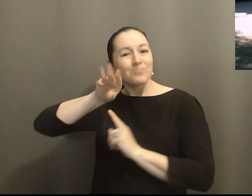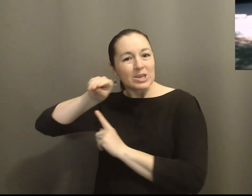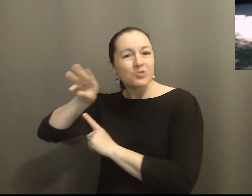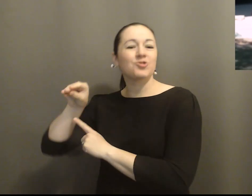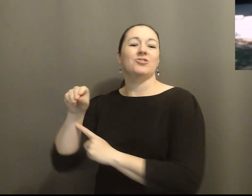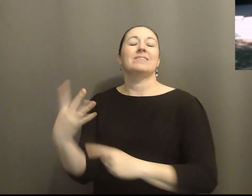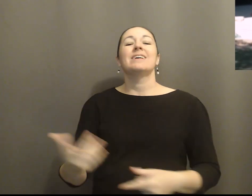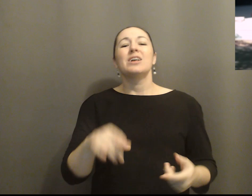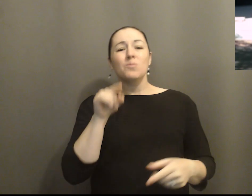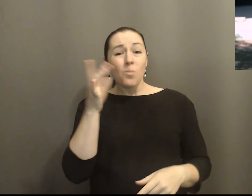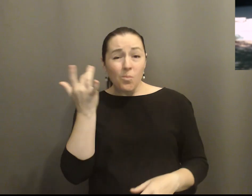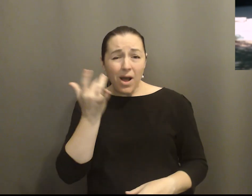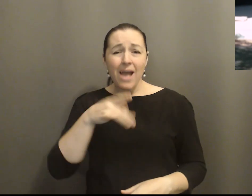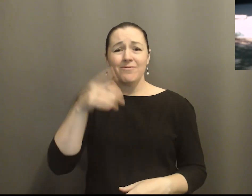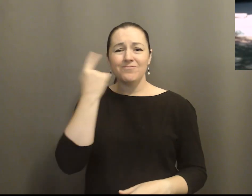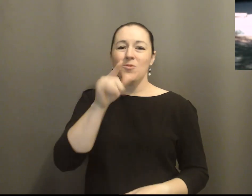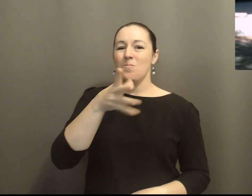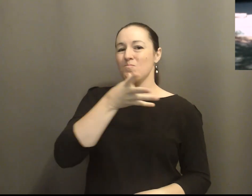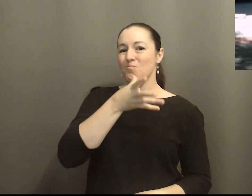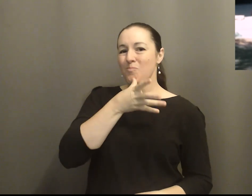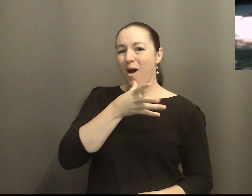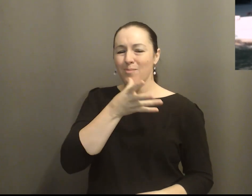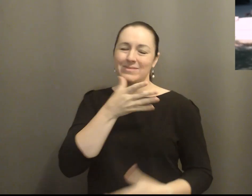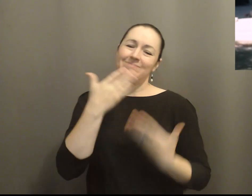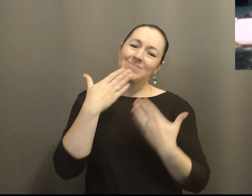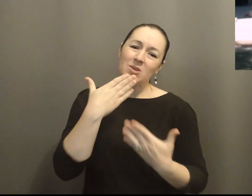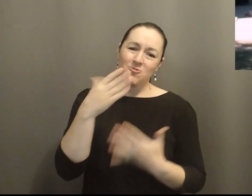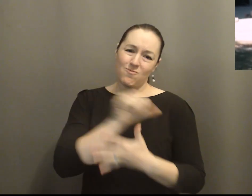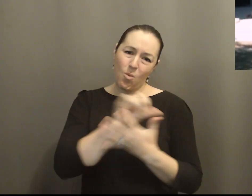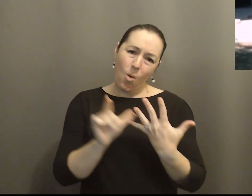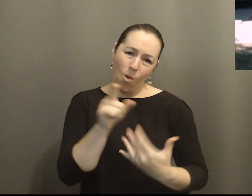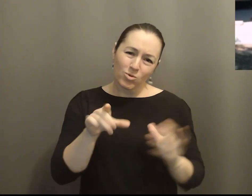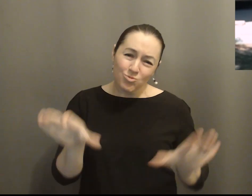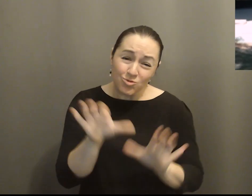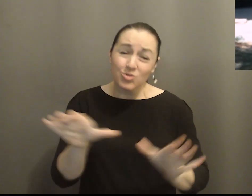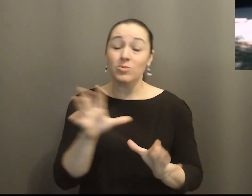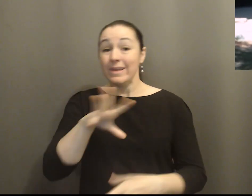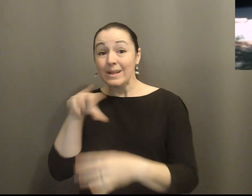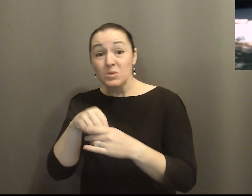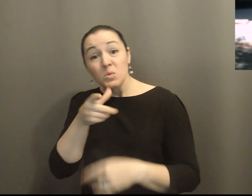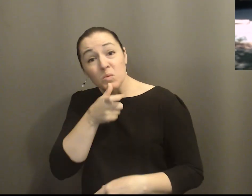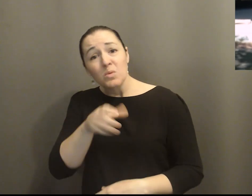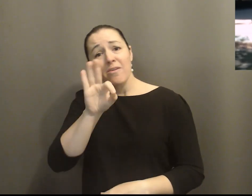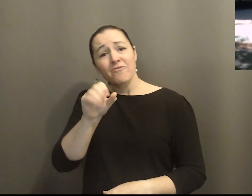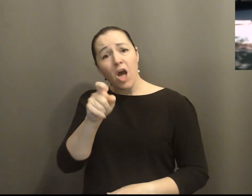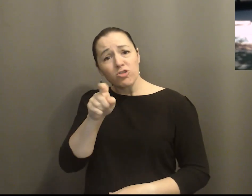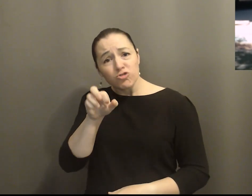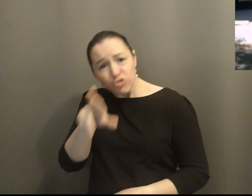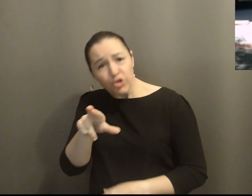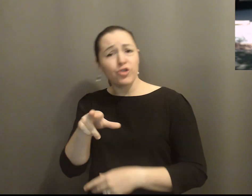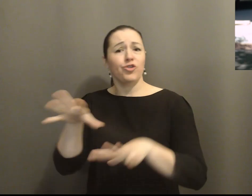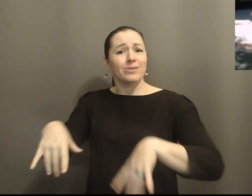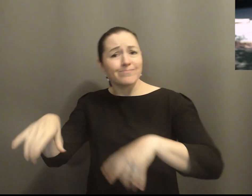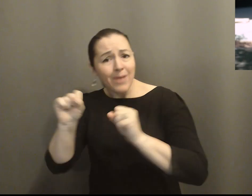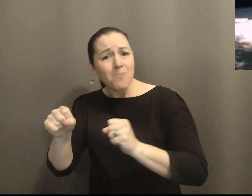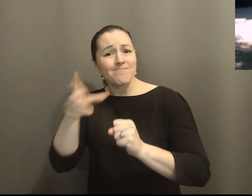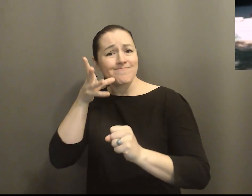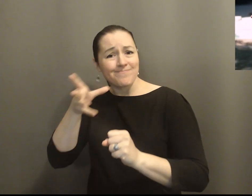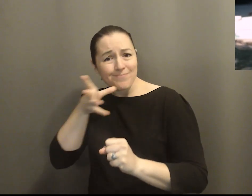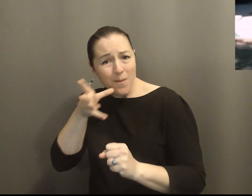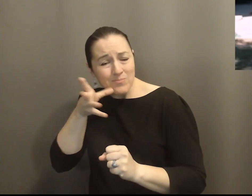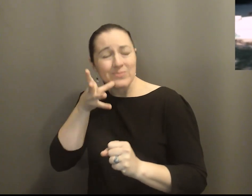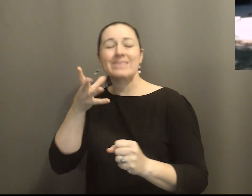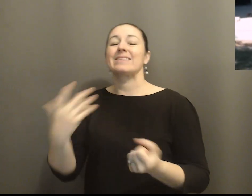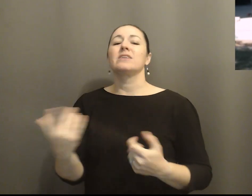kids becoming who they are. So thank you for everything you do. And that includes all of you foster and adoptive moms. So all of those fruits of the Spirit,